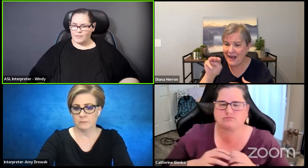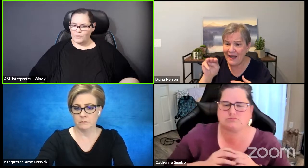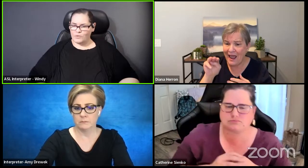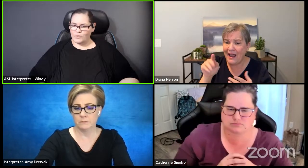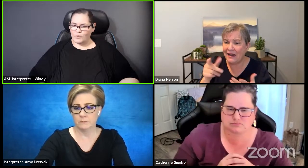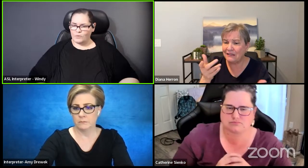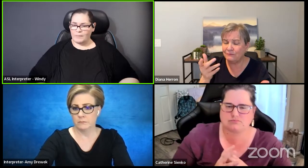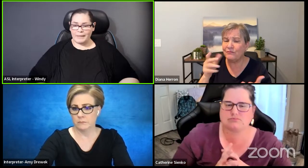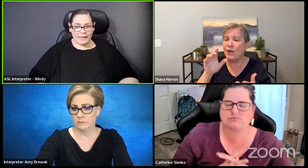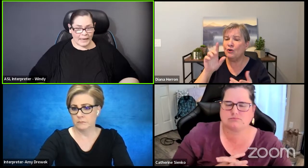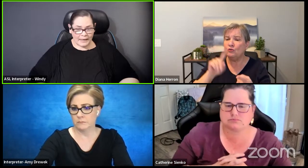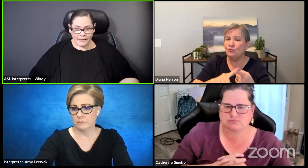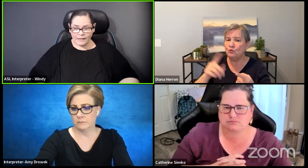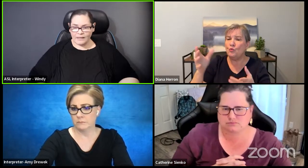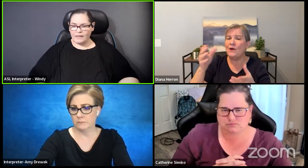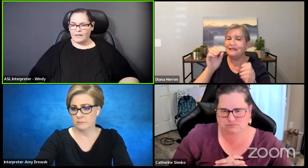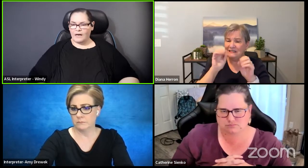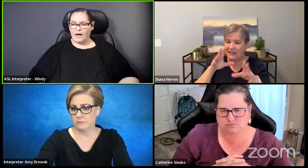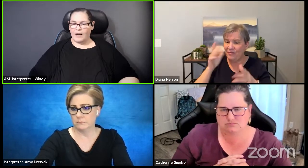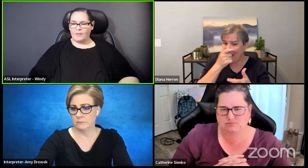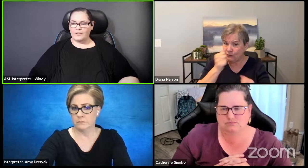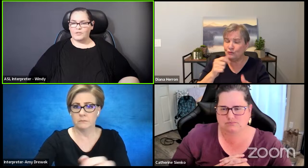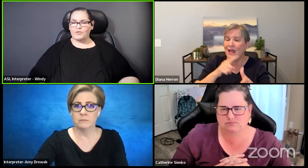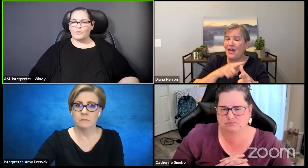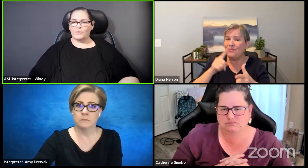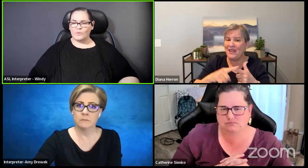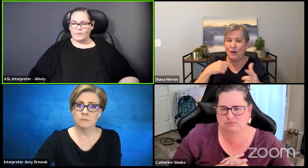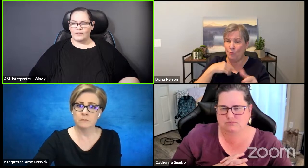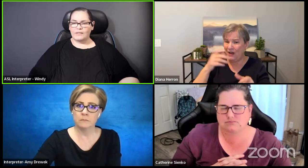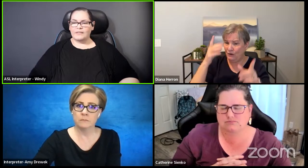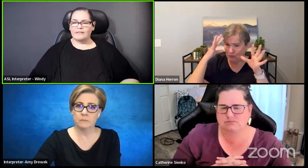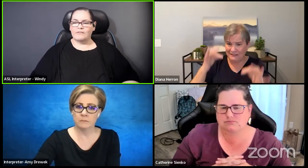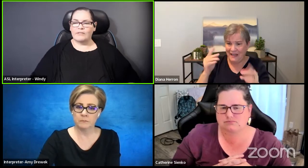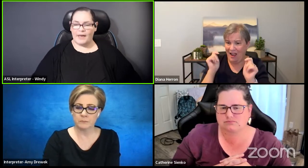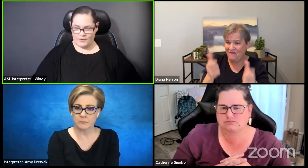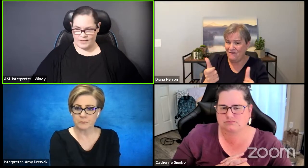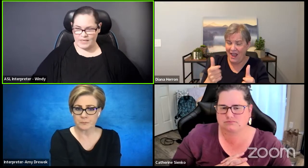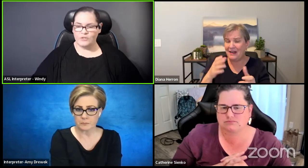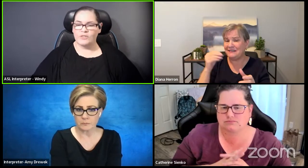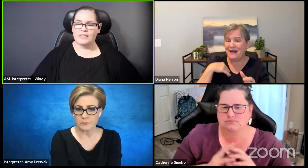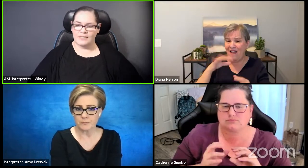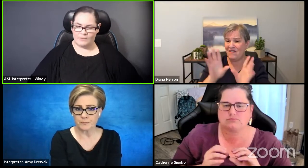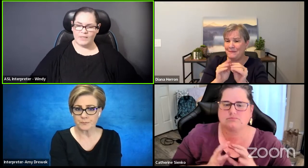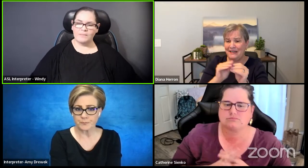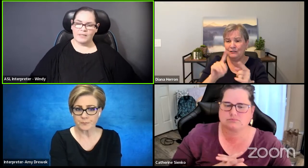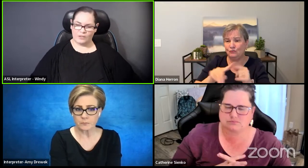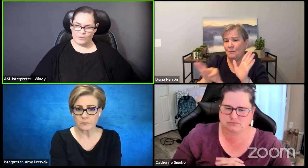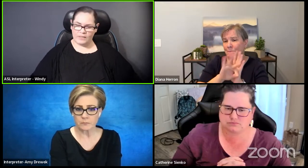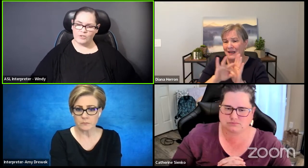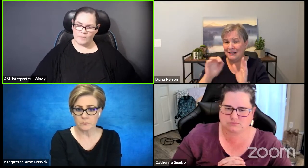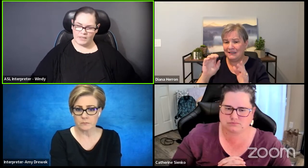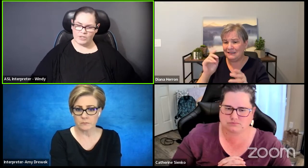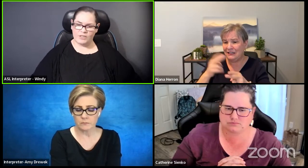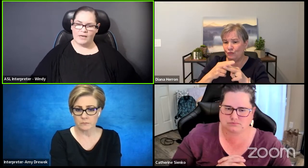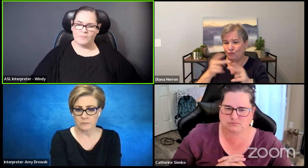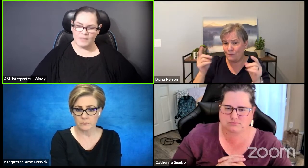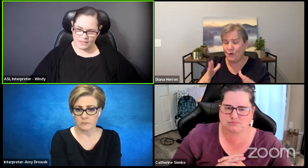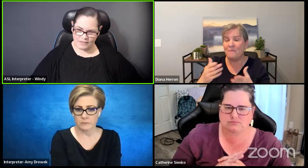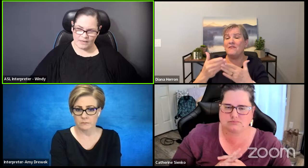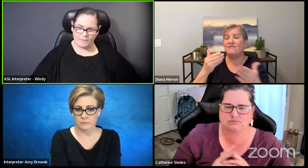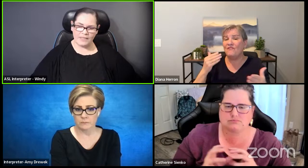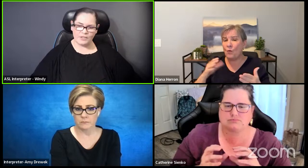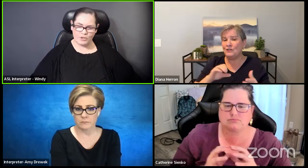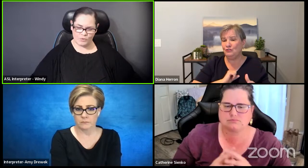Friday might be too soon, Monday, to gather the interest, and then we can make a quick determination,